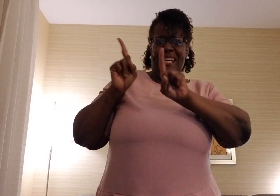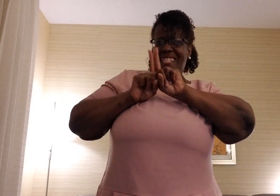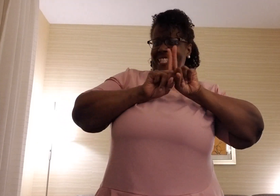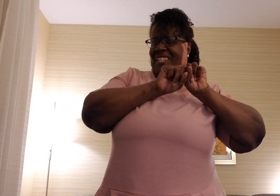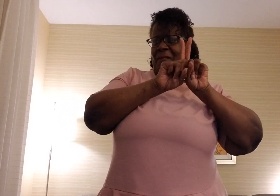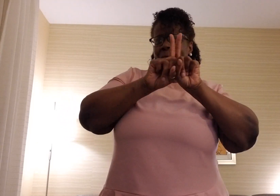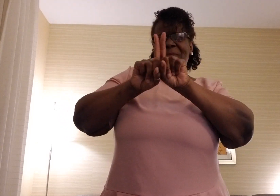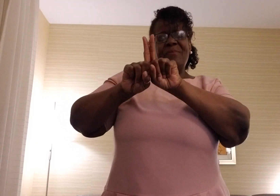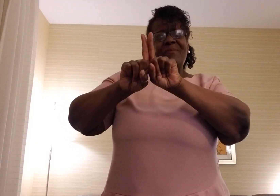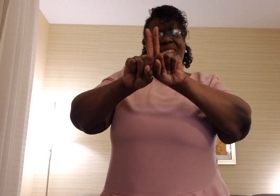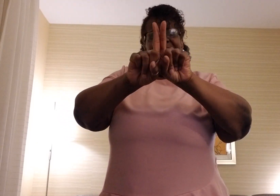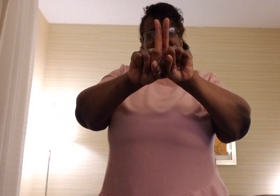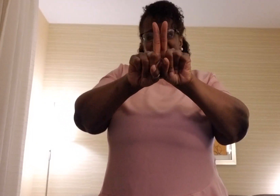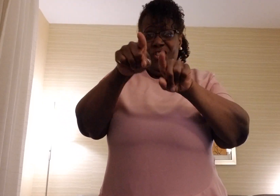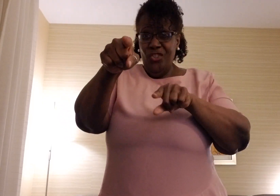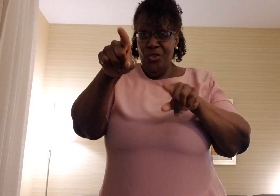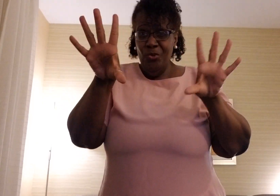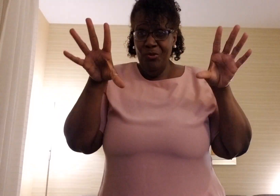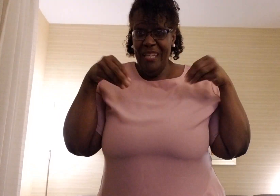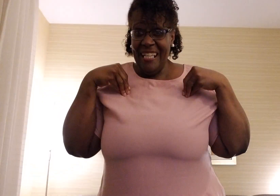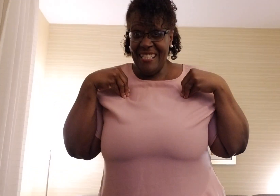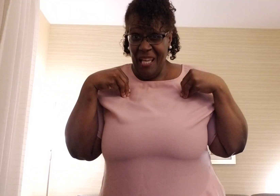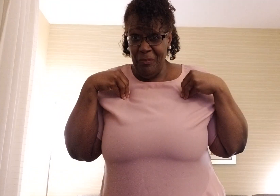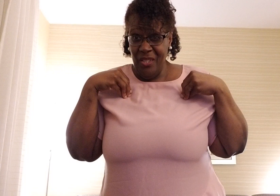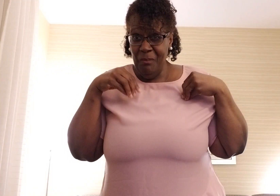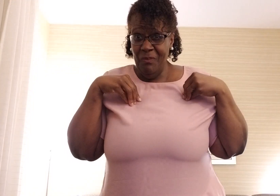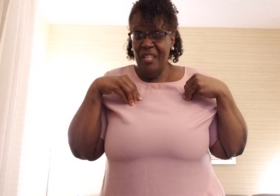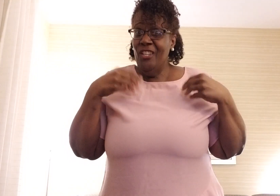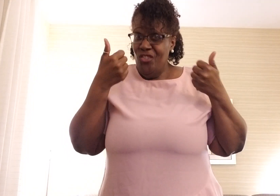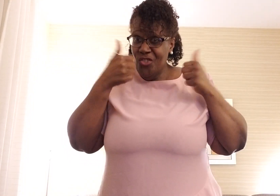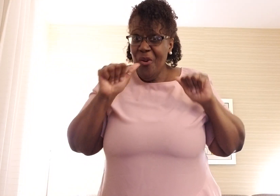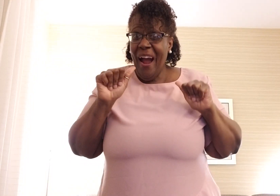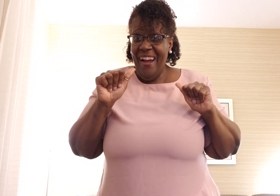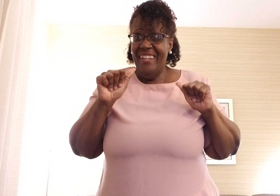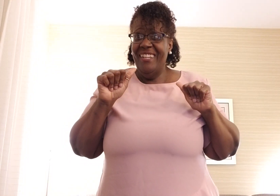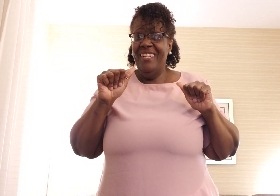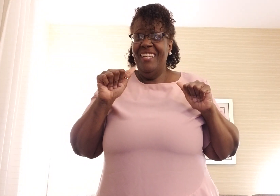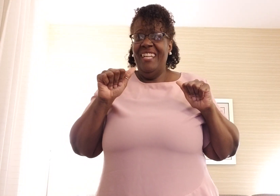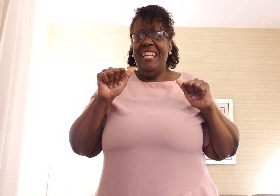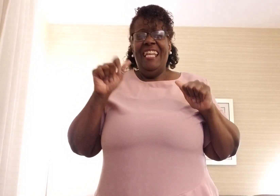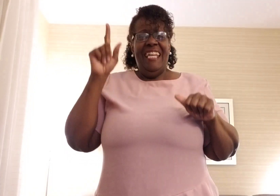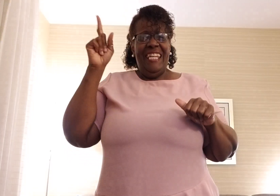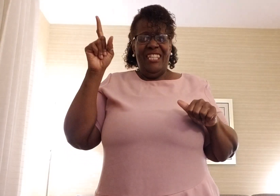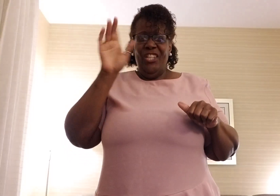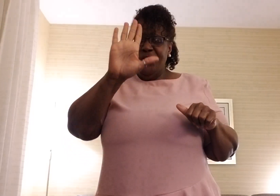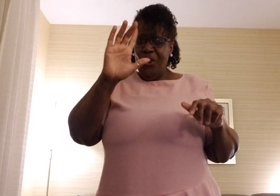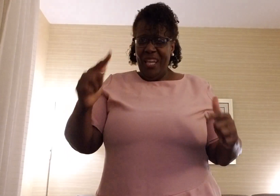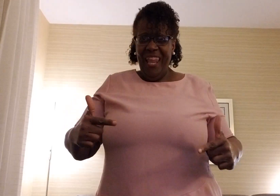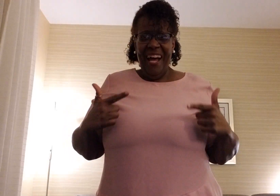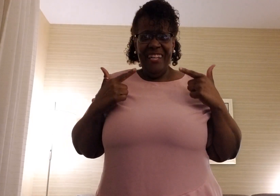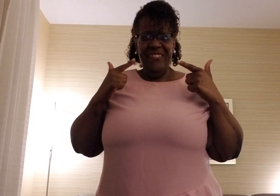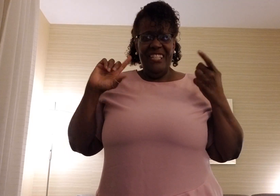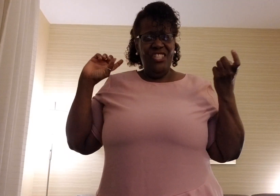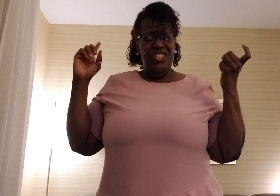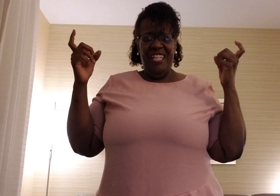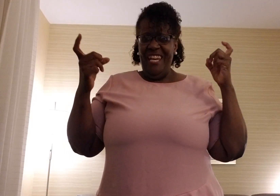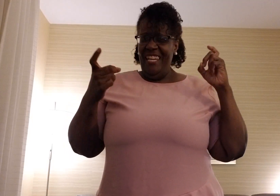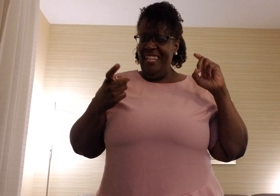always. You accept him? Try. Your life